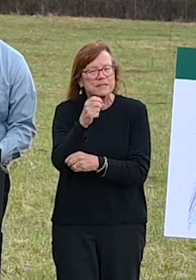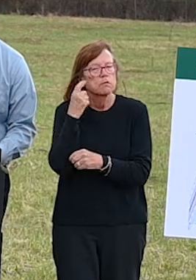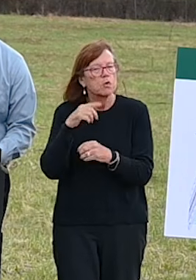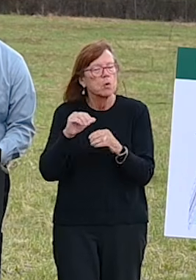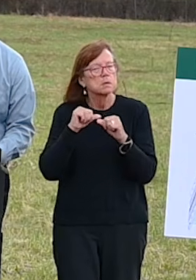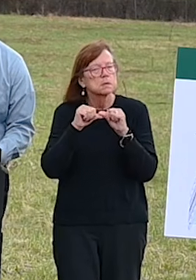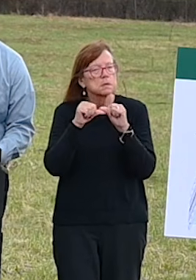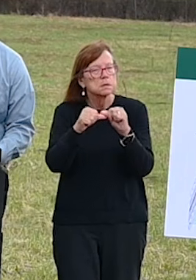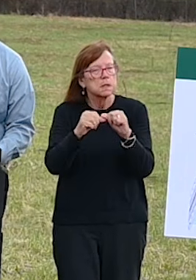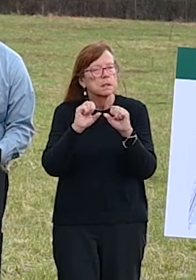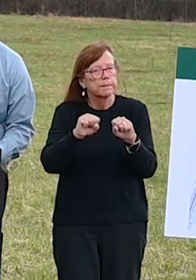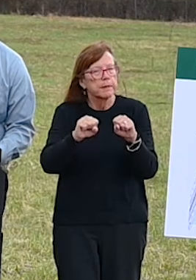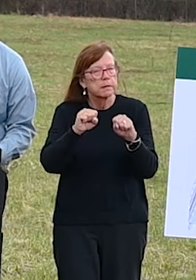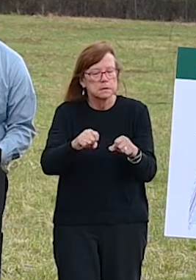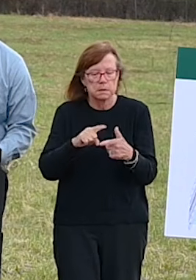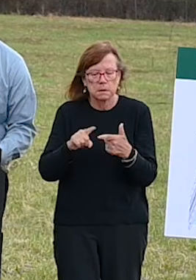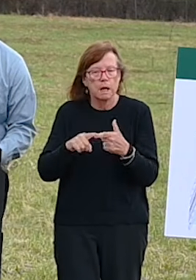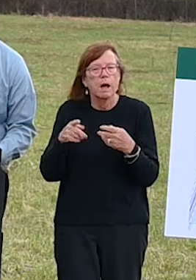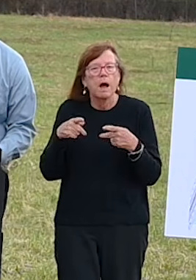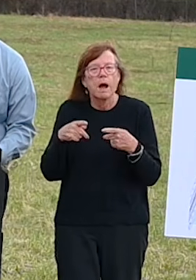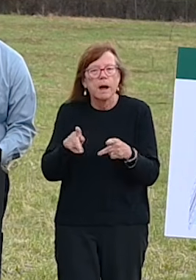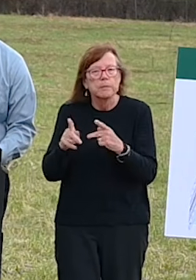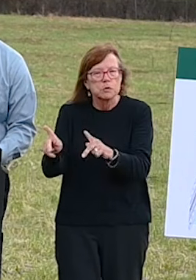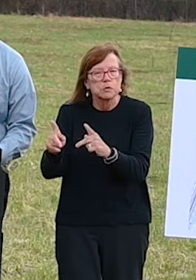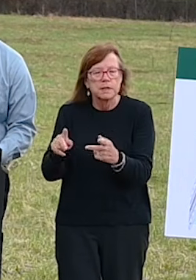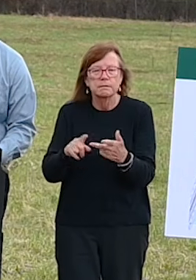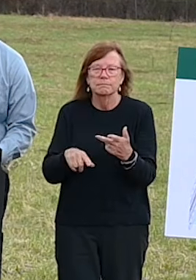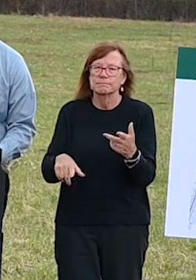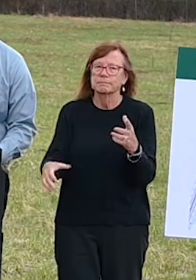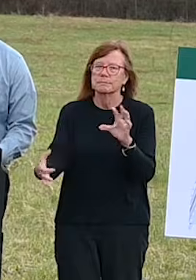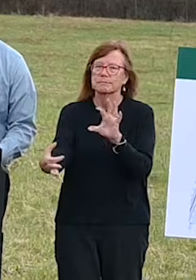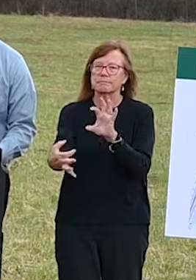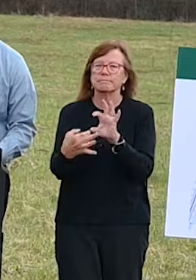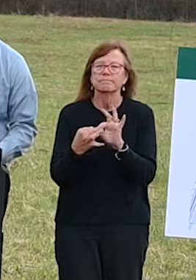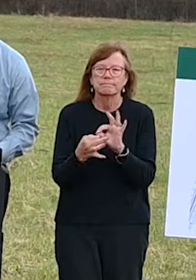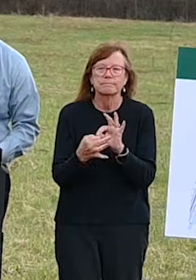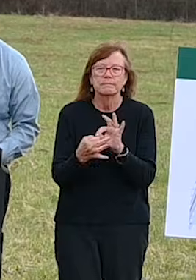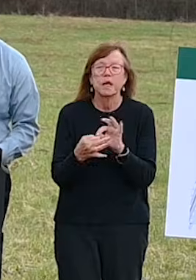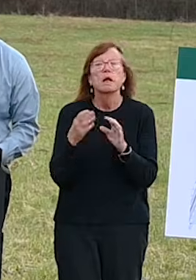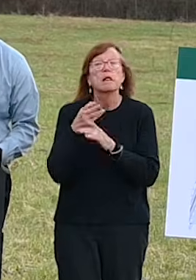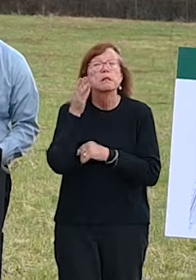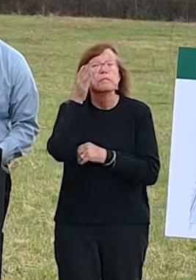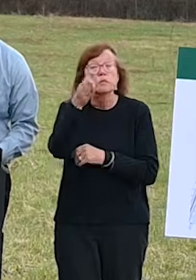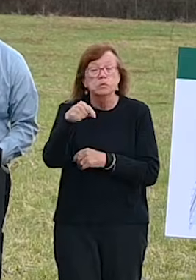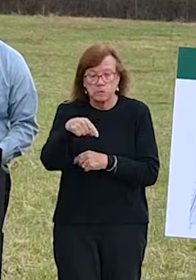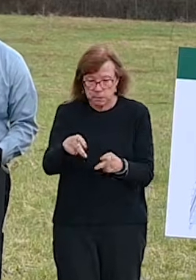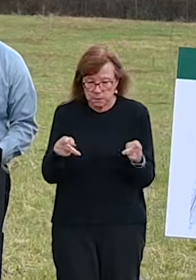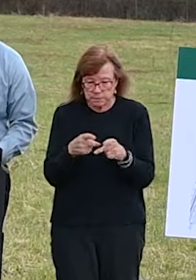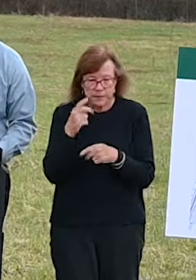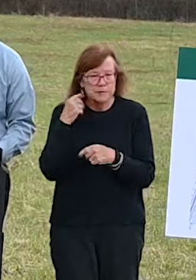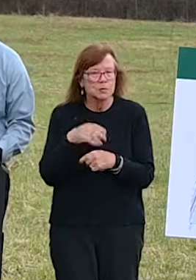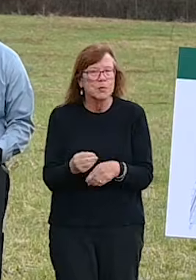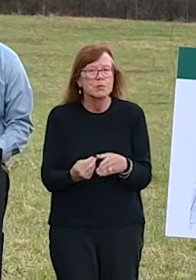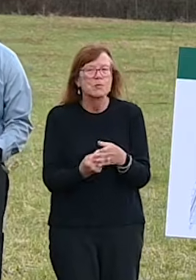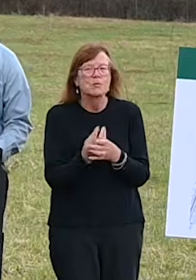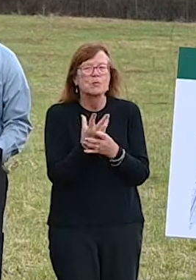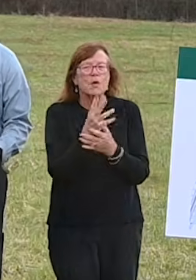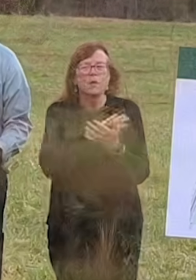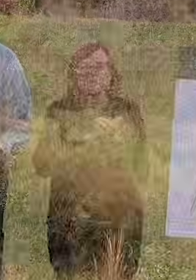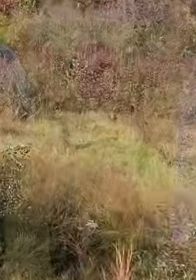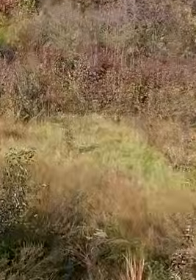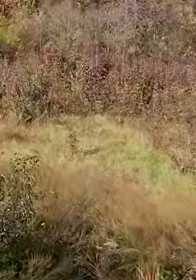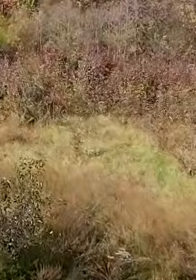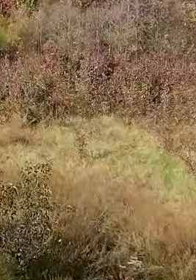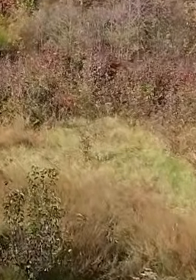of opportunity, seeds of connection. In the years ahead, this space will bloom into something far